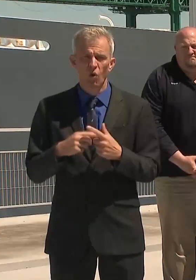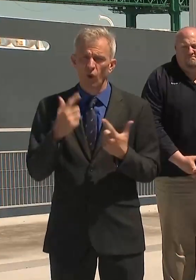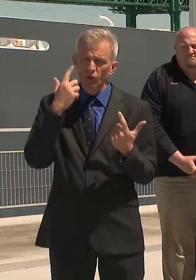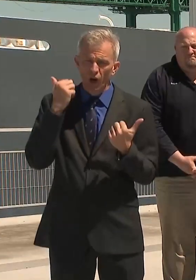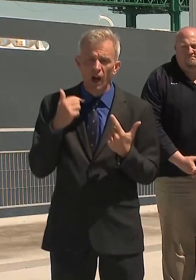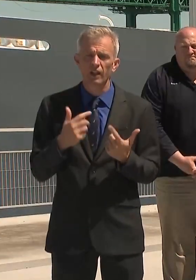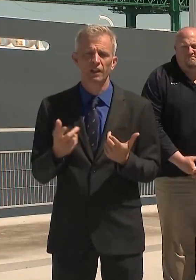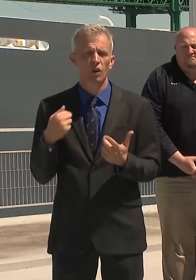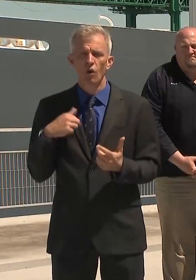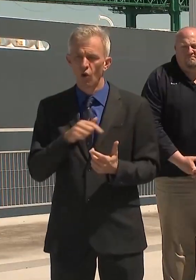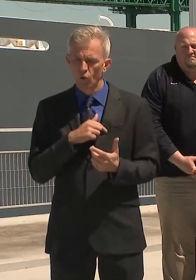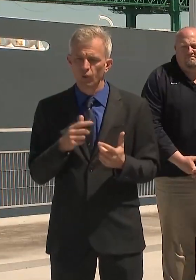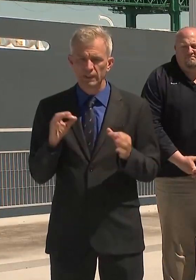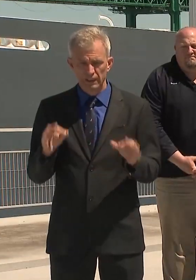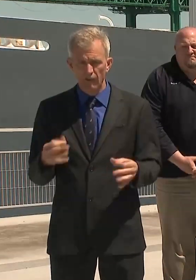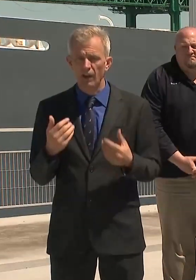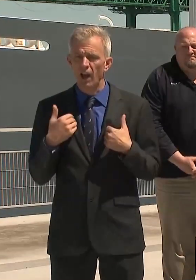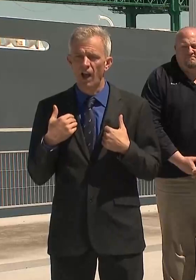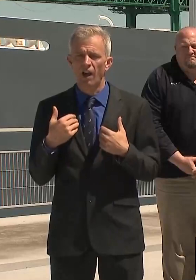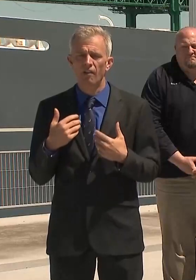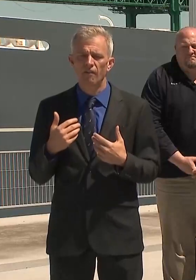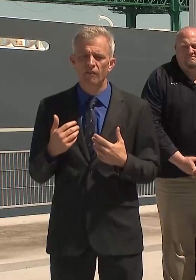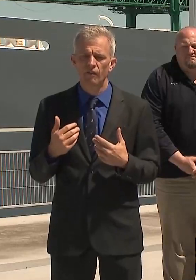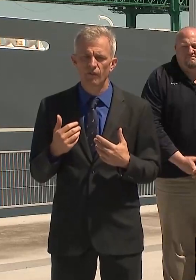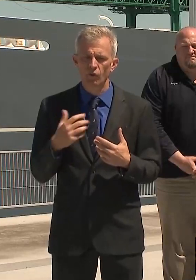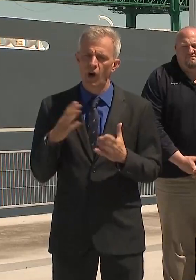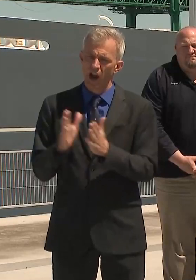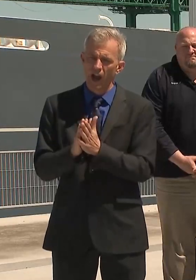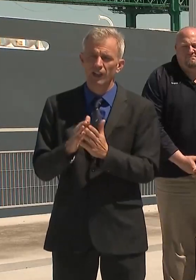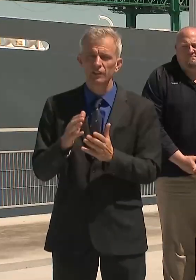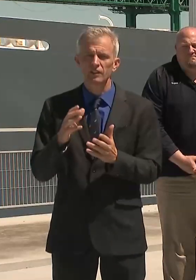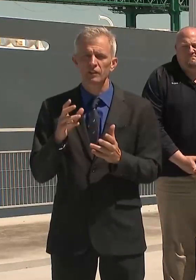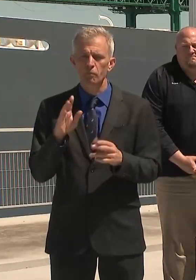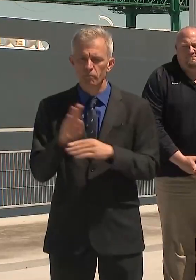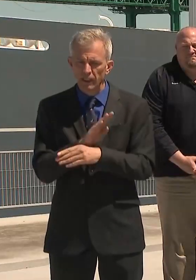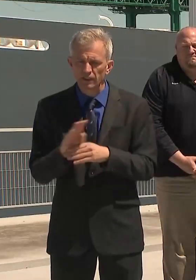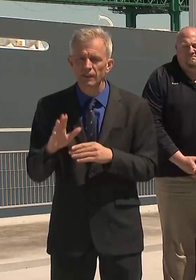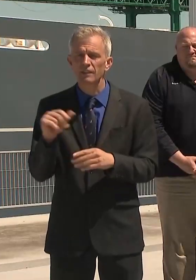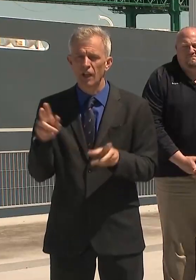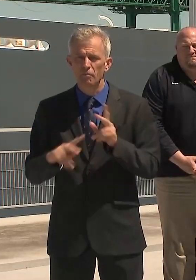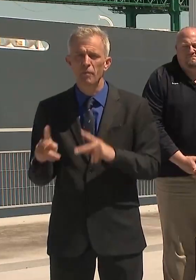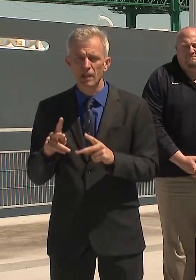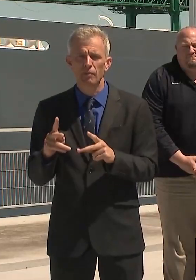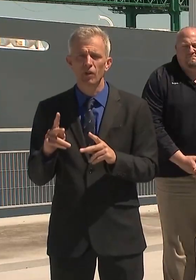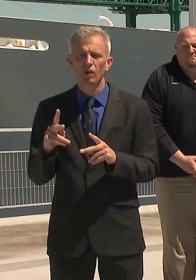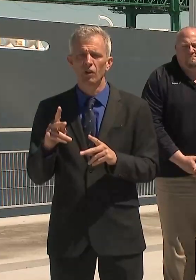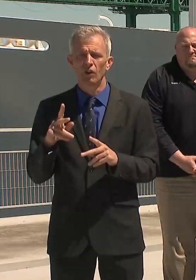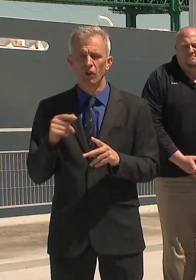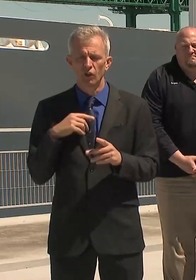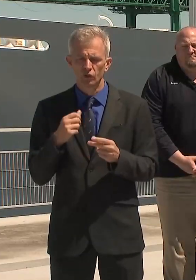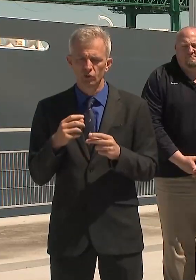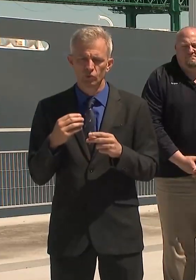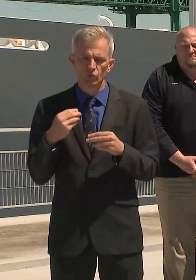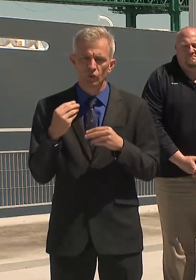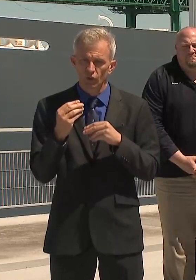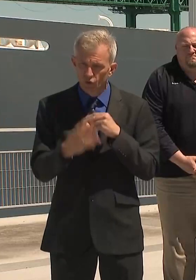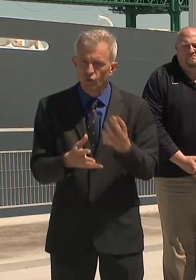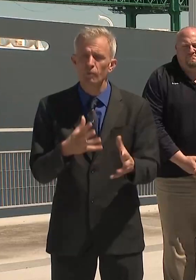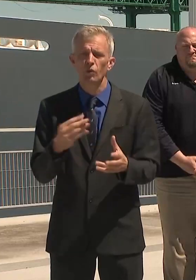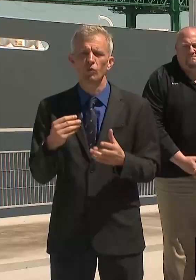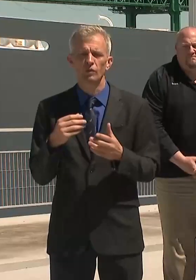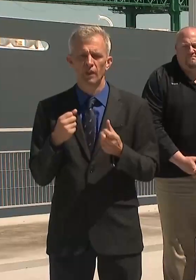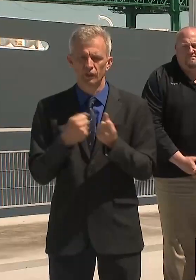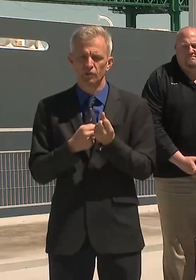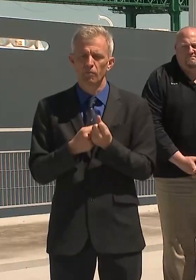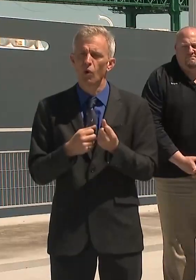out absolutely to the public sector and the private sector. And I just want to reinforce the private sector.